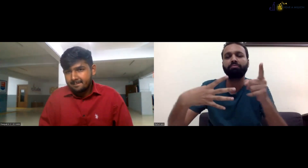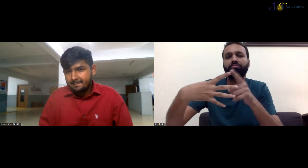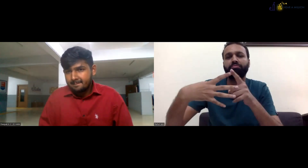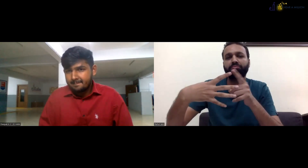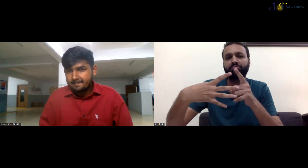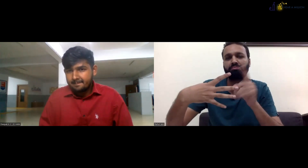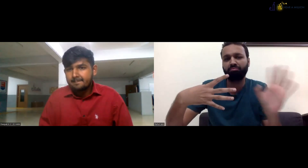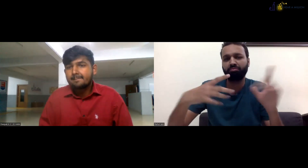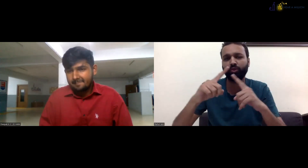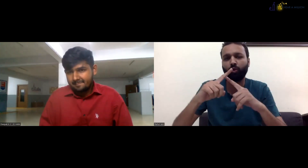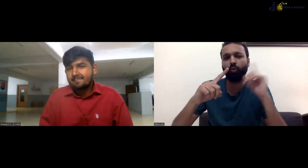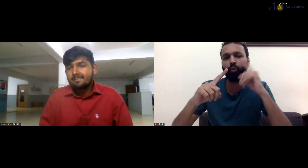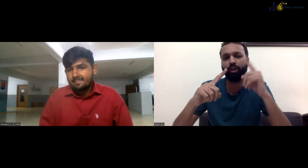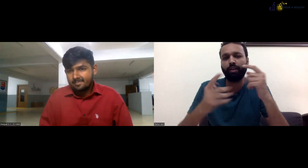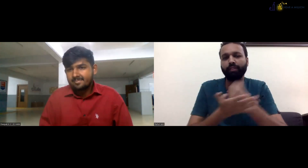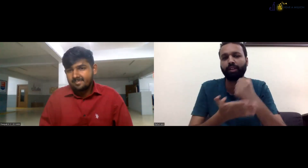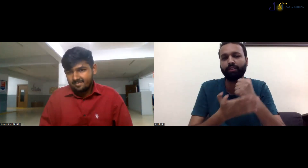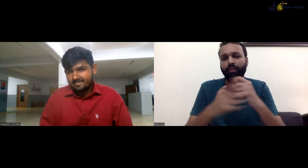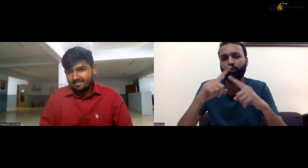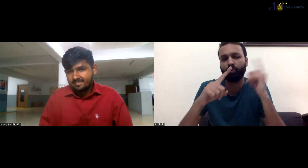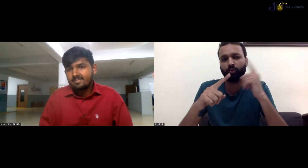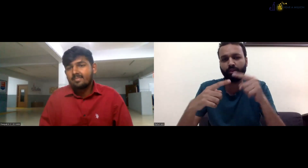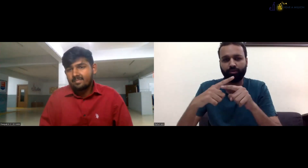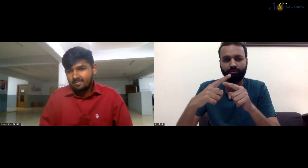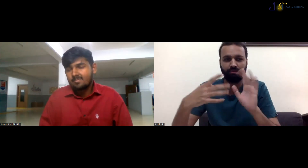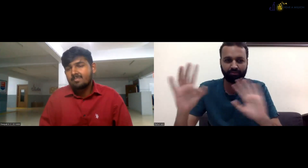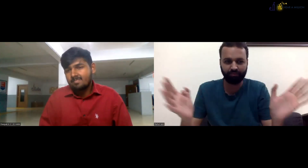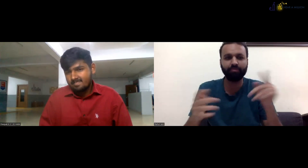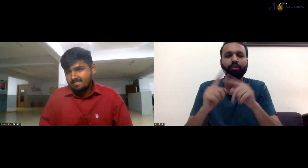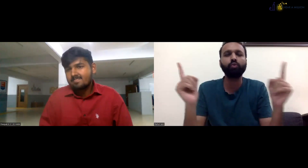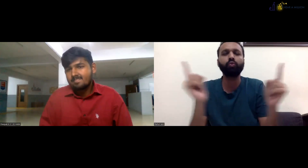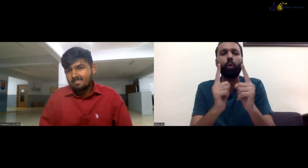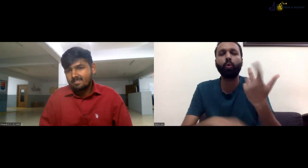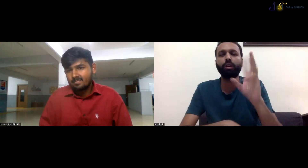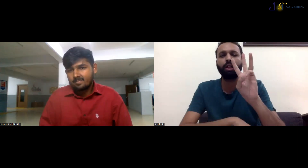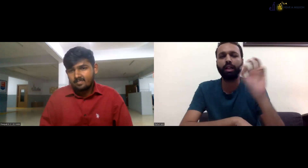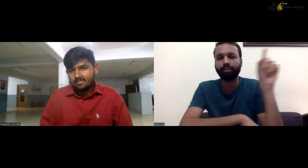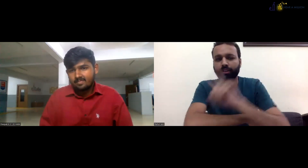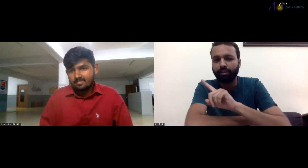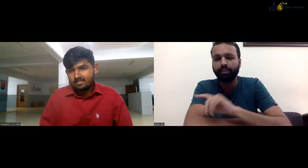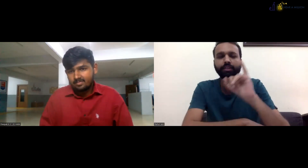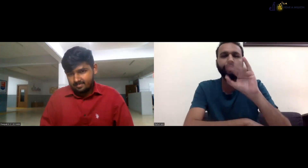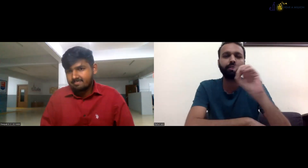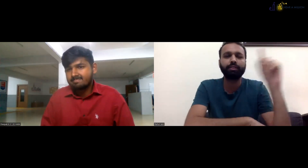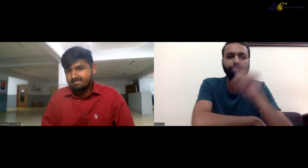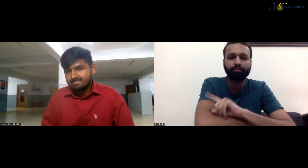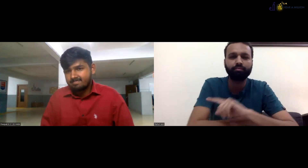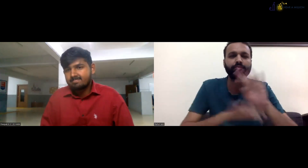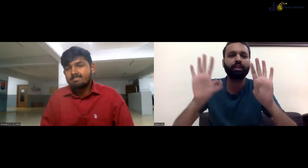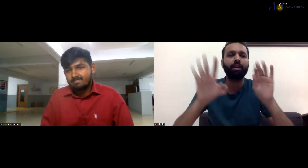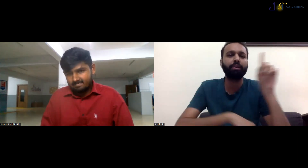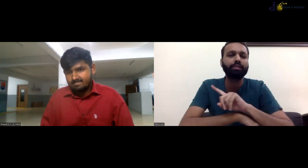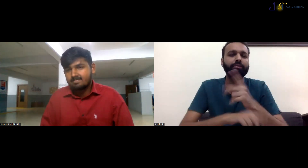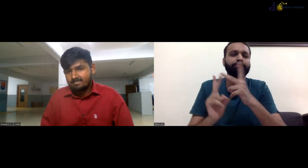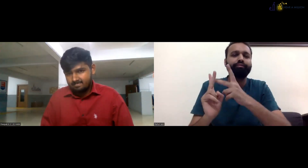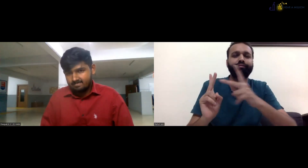event, etc. But if you're touring, if you're going for travel, better choose the tourist visa. It's just a 30-day